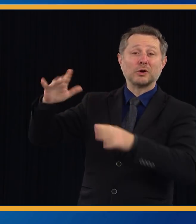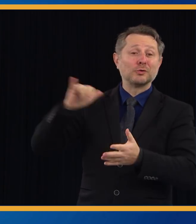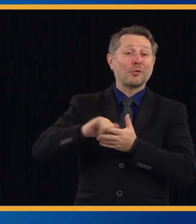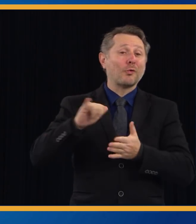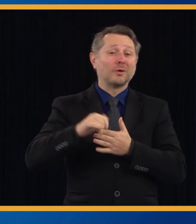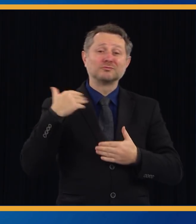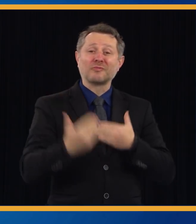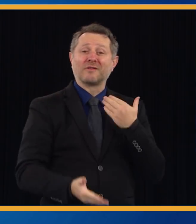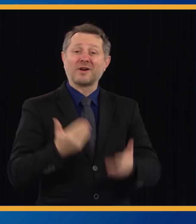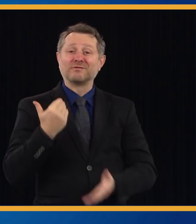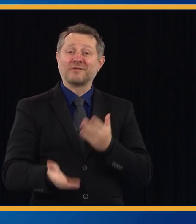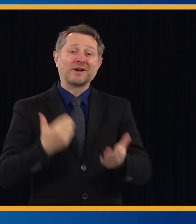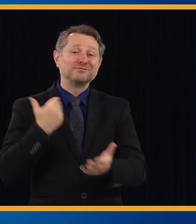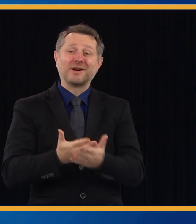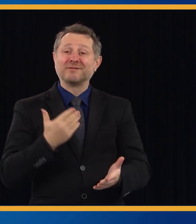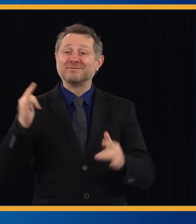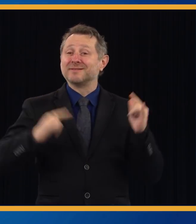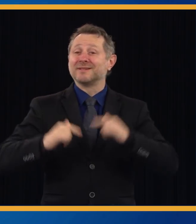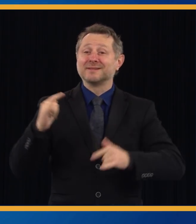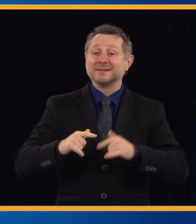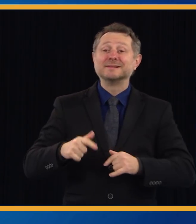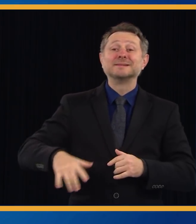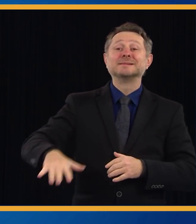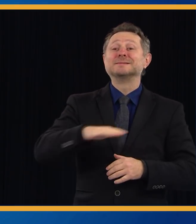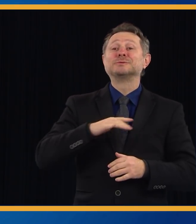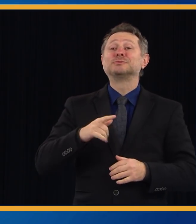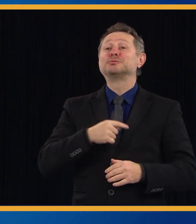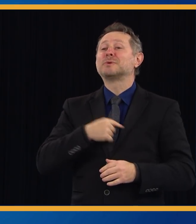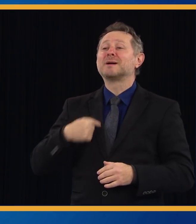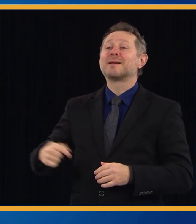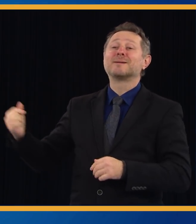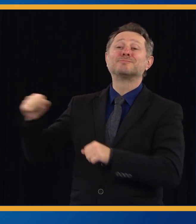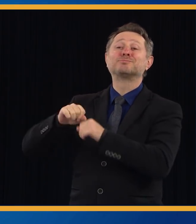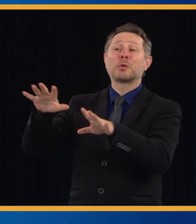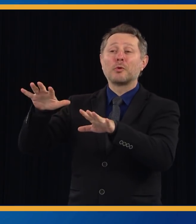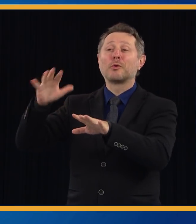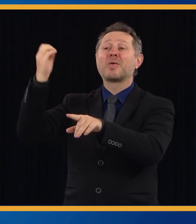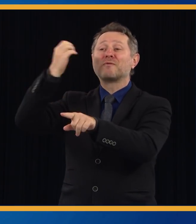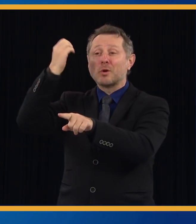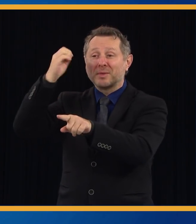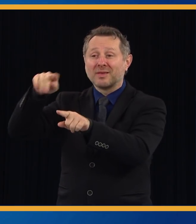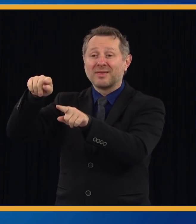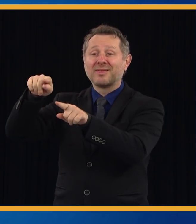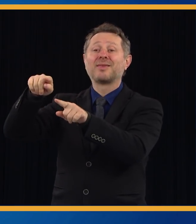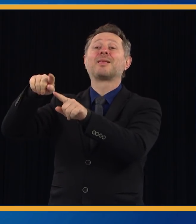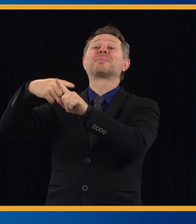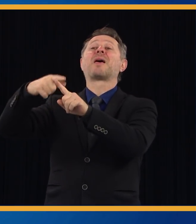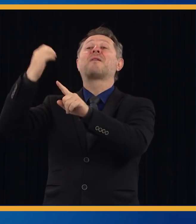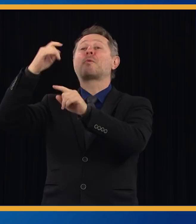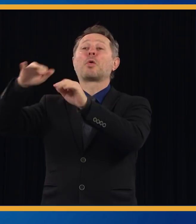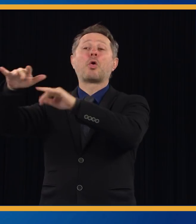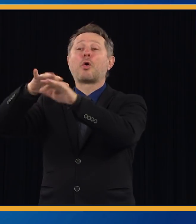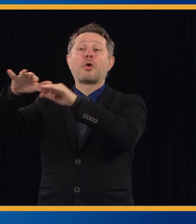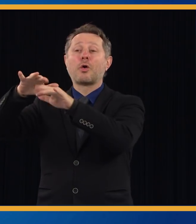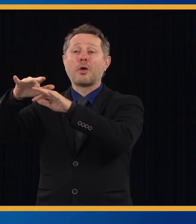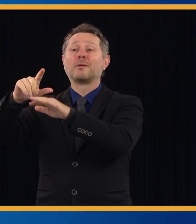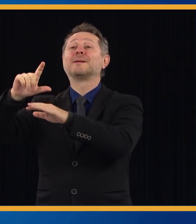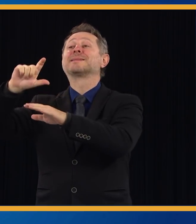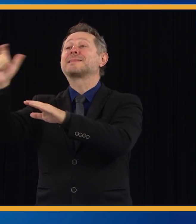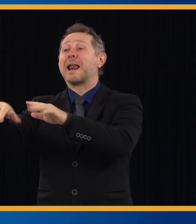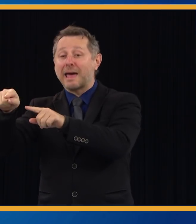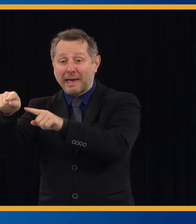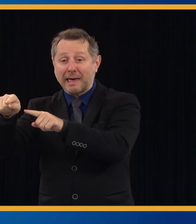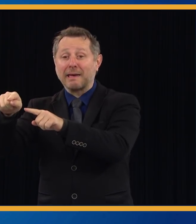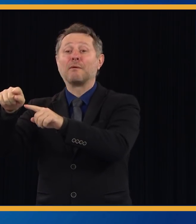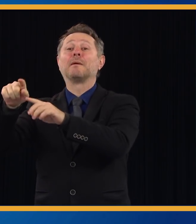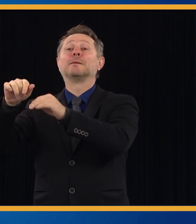of China by the time we realized it. It went to Europe, went to Italy, went to the Lombardy